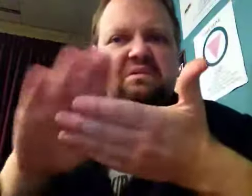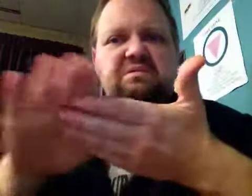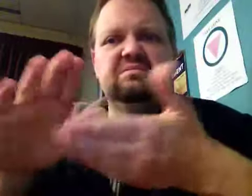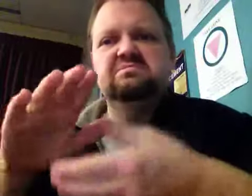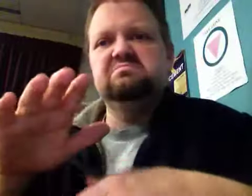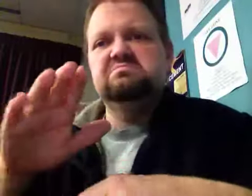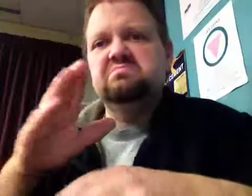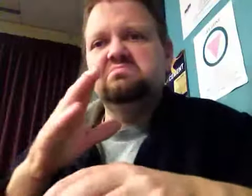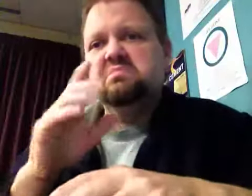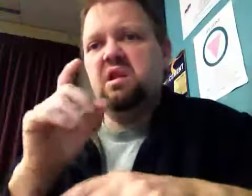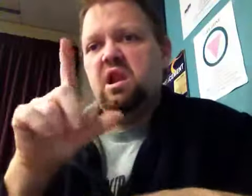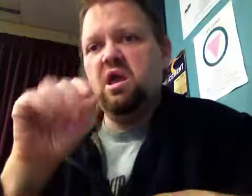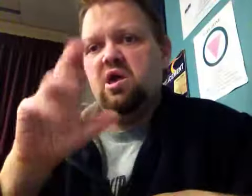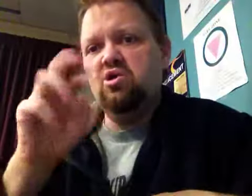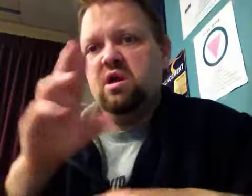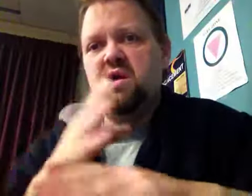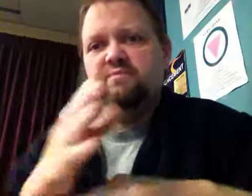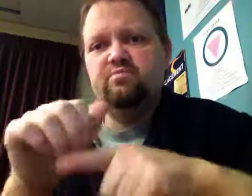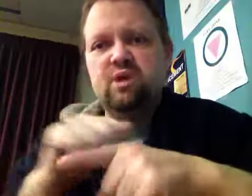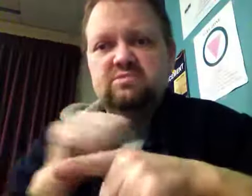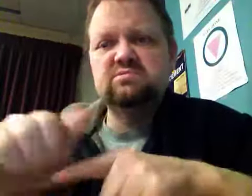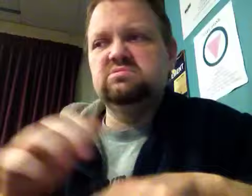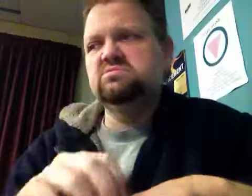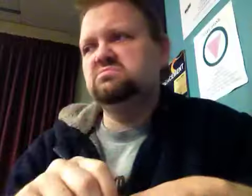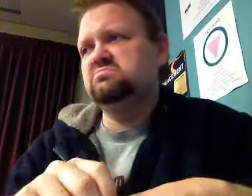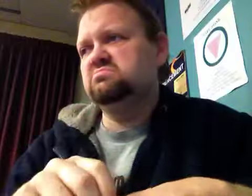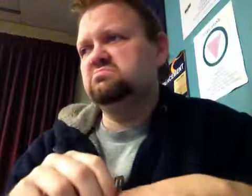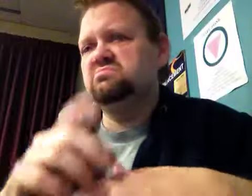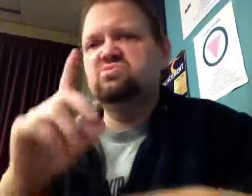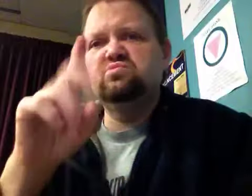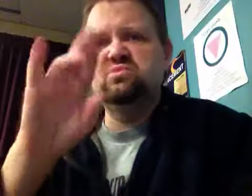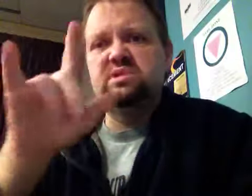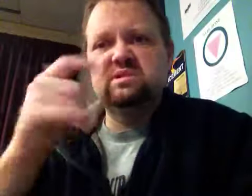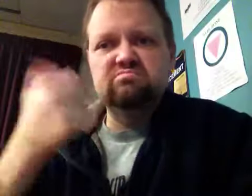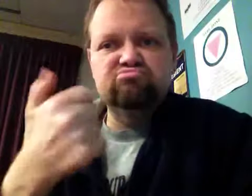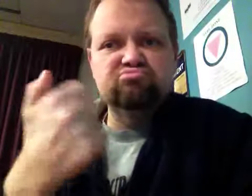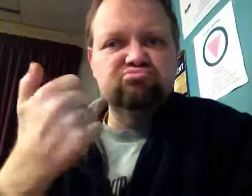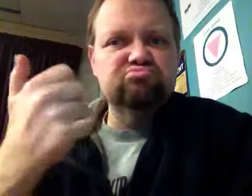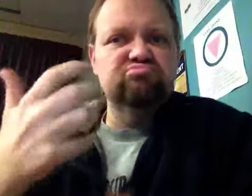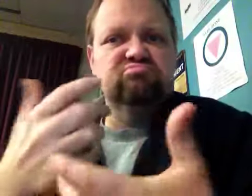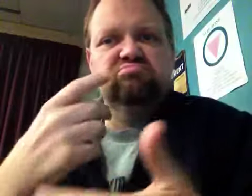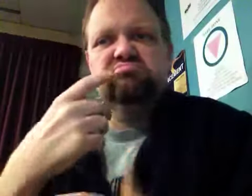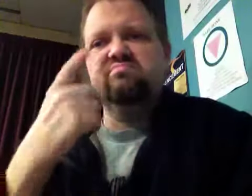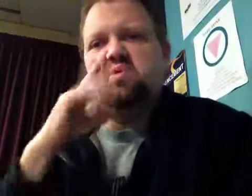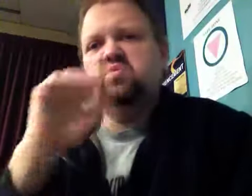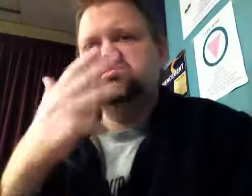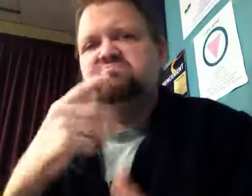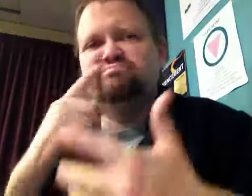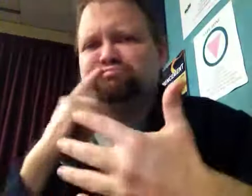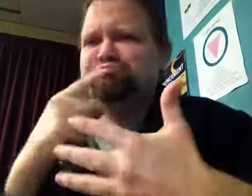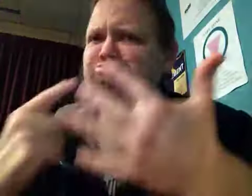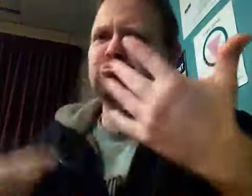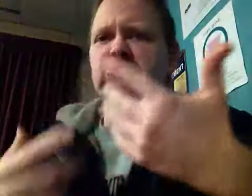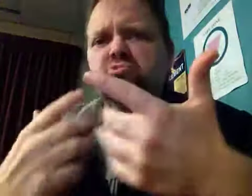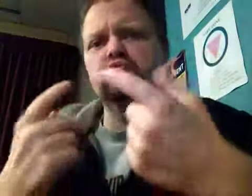make mistakes. She shouldn't have to carry the collective burden of all black people on her shoulders. She's a comedian, not a civil rights worker.